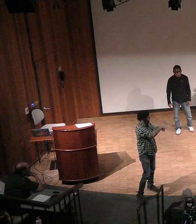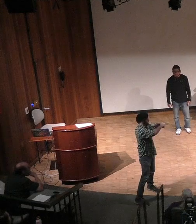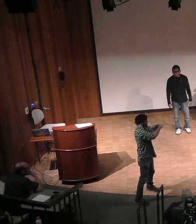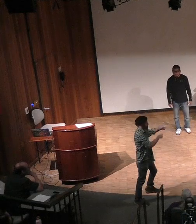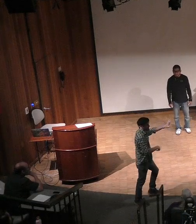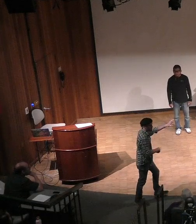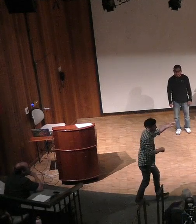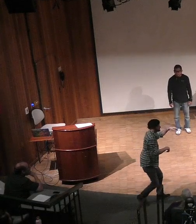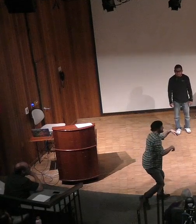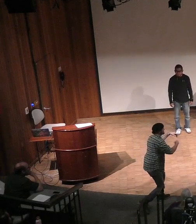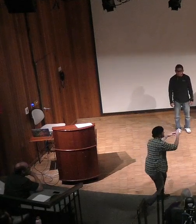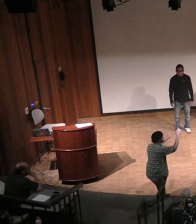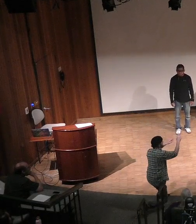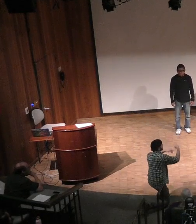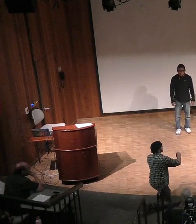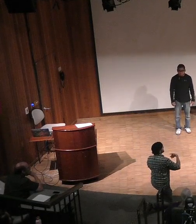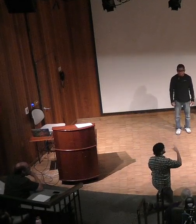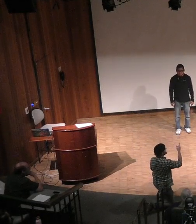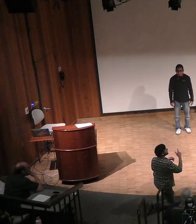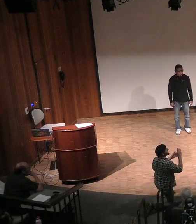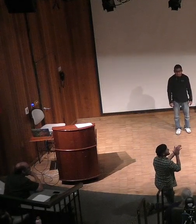you can clap as I go 1, 2, 3, 4.